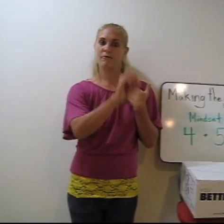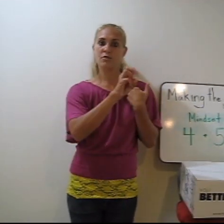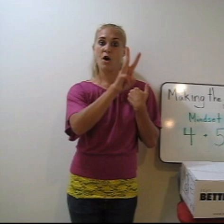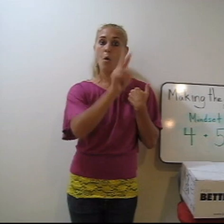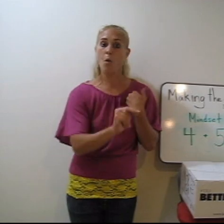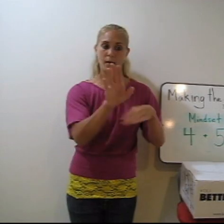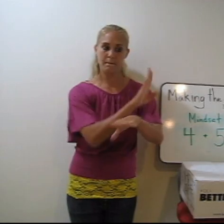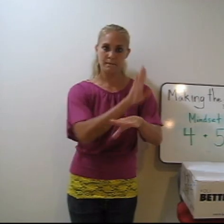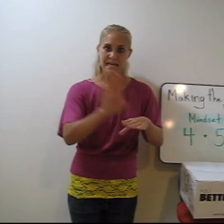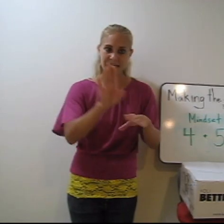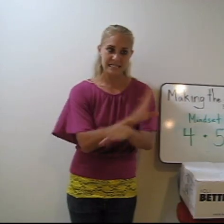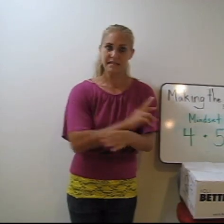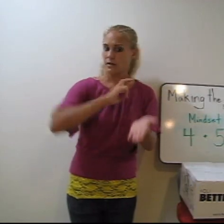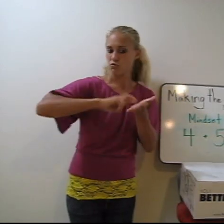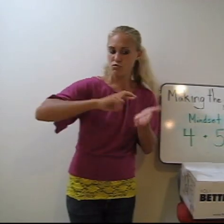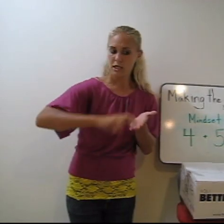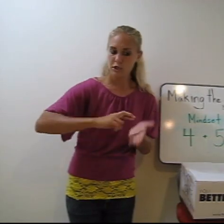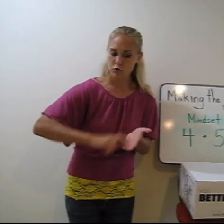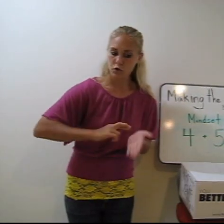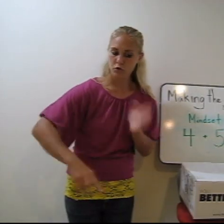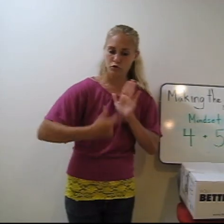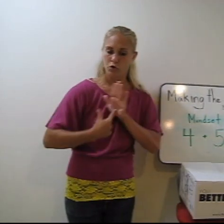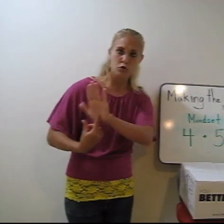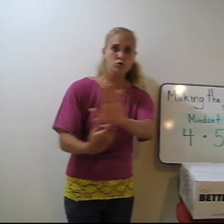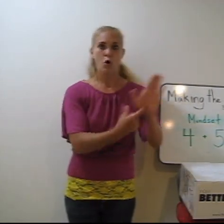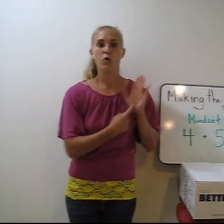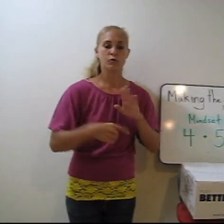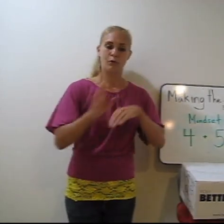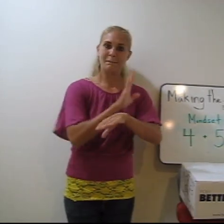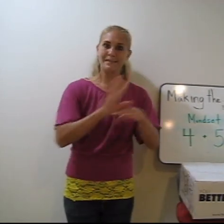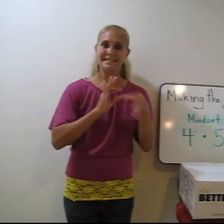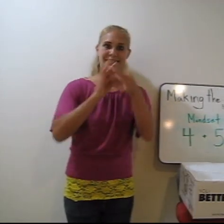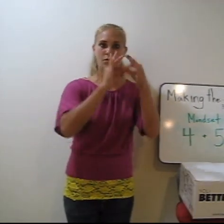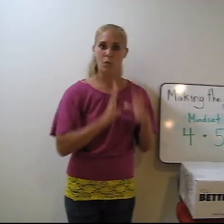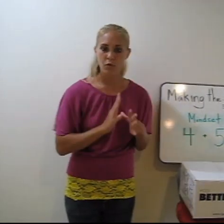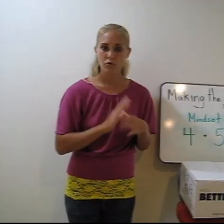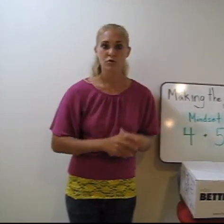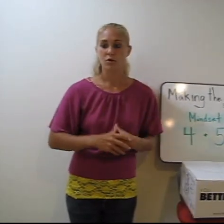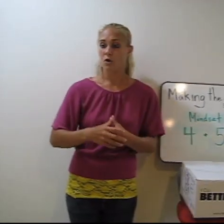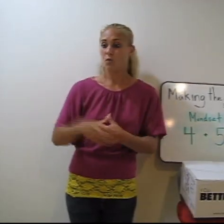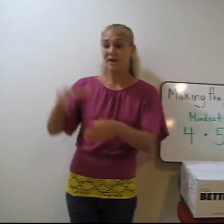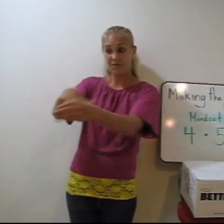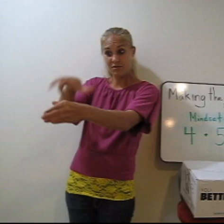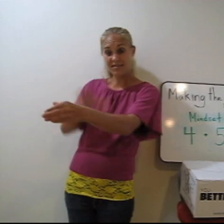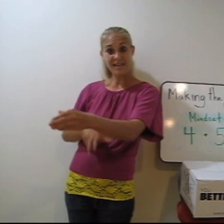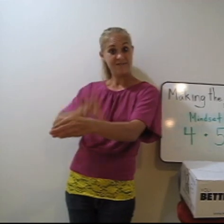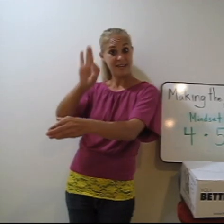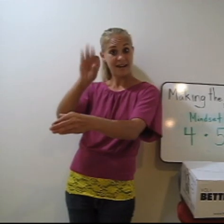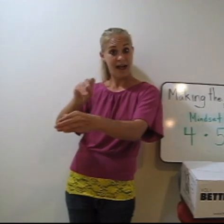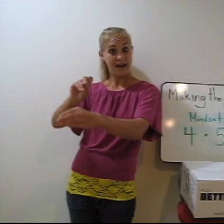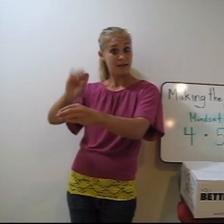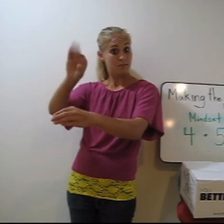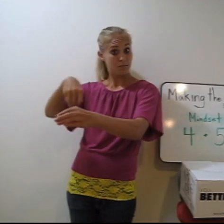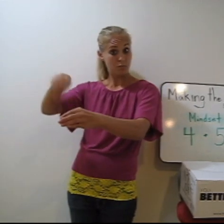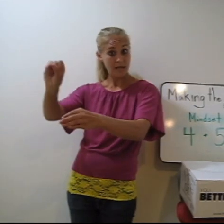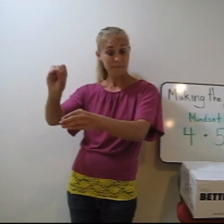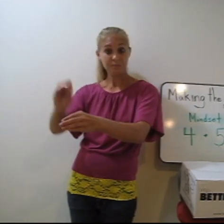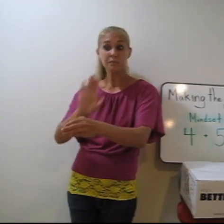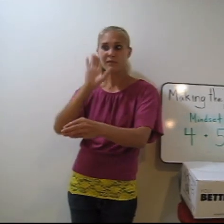the Kauffman Foundation study on entrepreneurial activity. When you walk out of the mass of the 90%, they're going to bark at you.